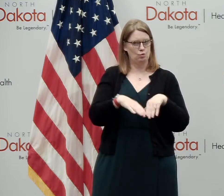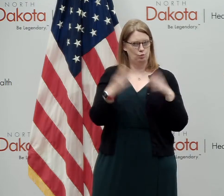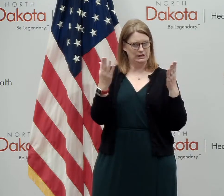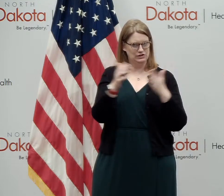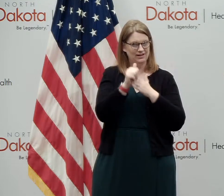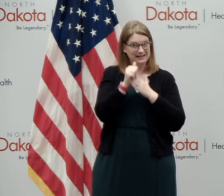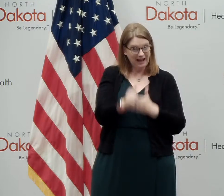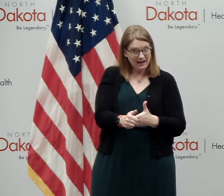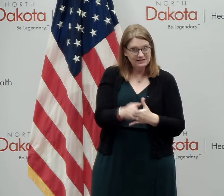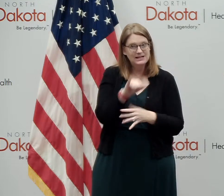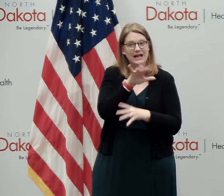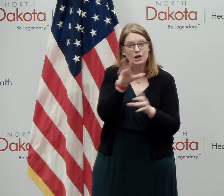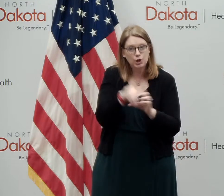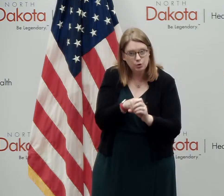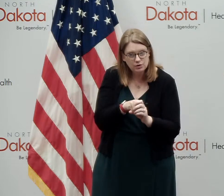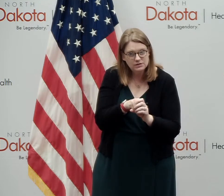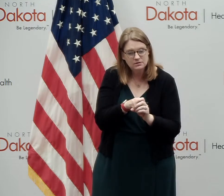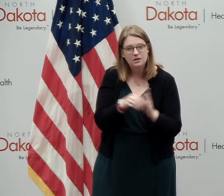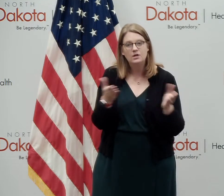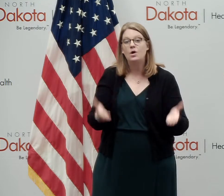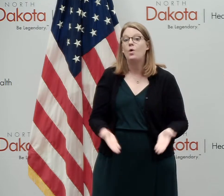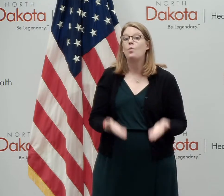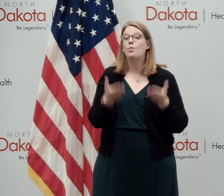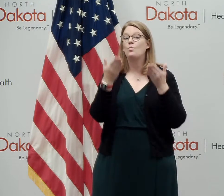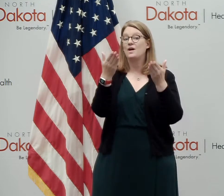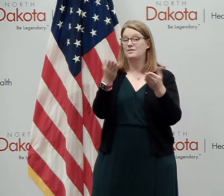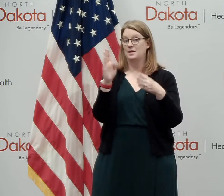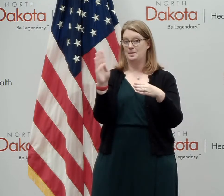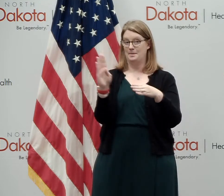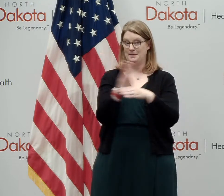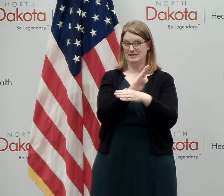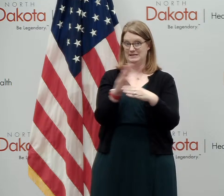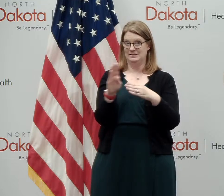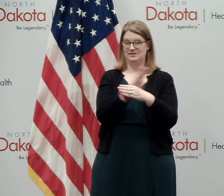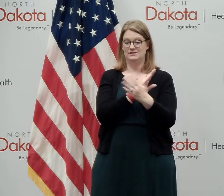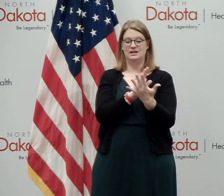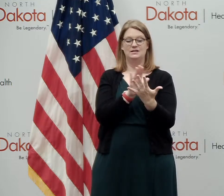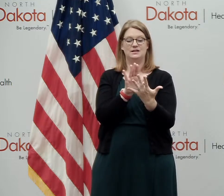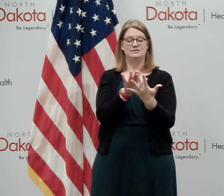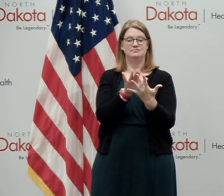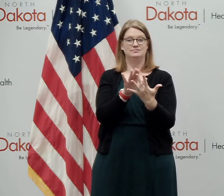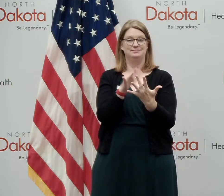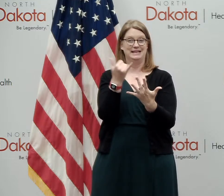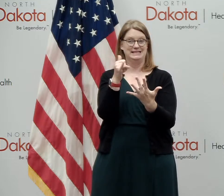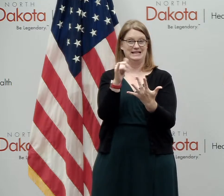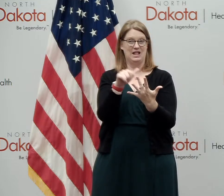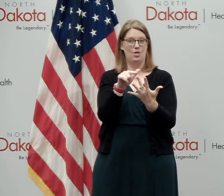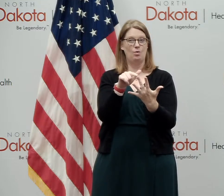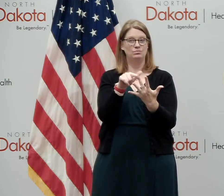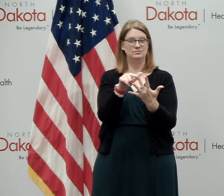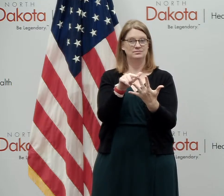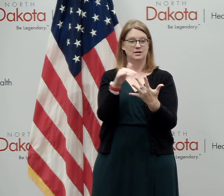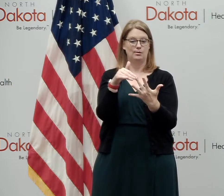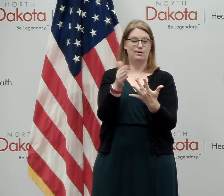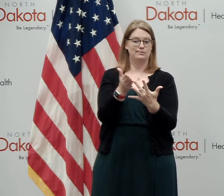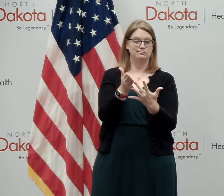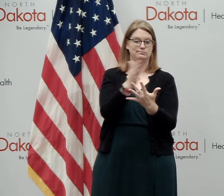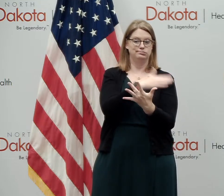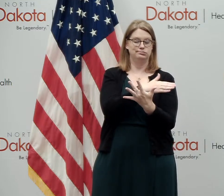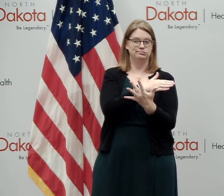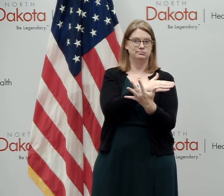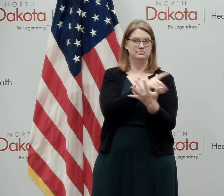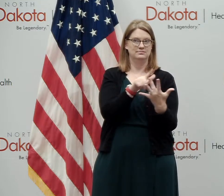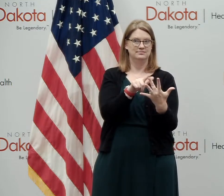guidance includes recommending that businesses that are in these moderate risk or yellow areas or higher, that